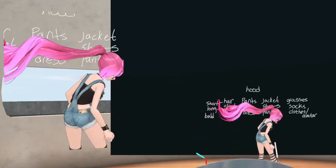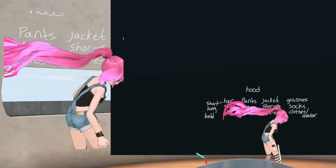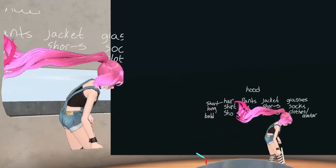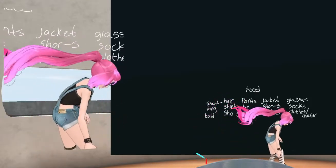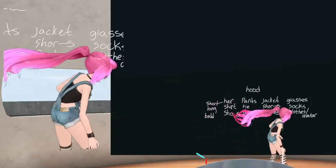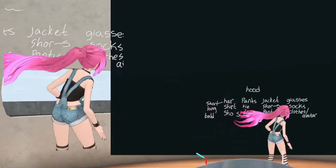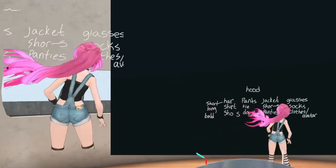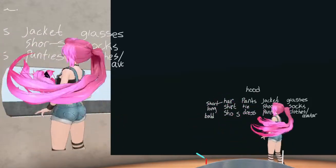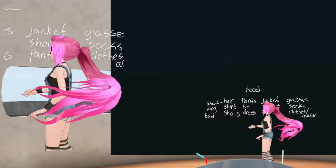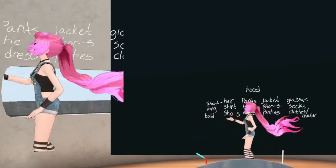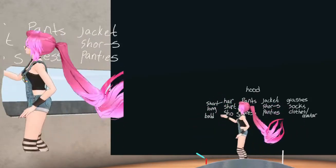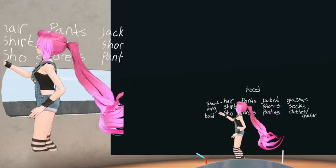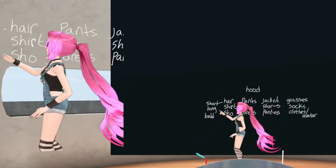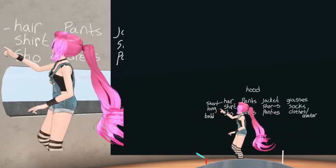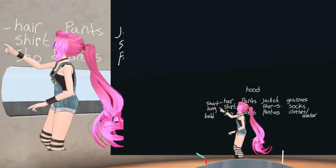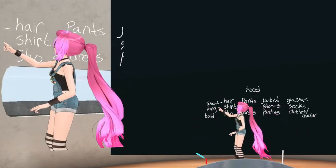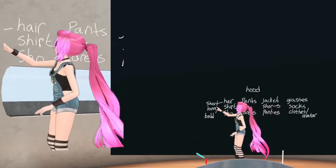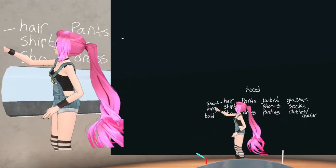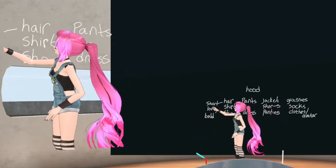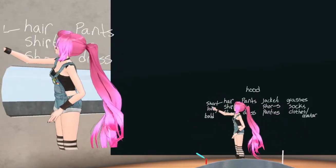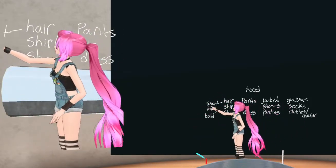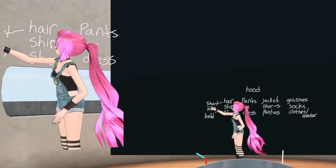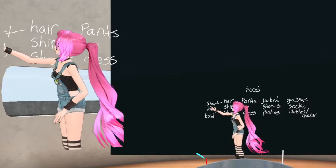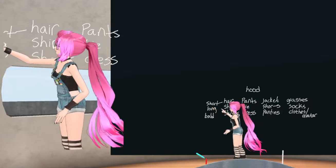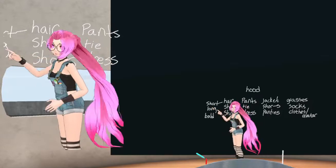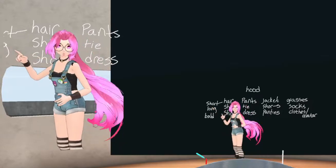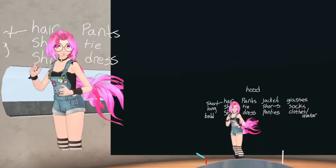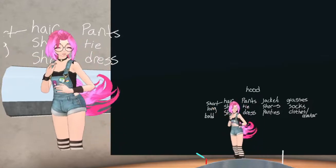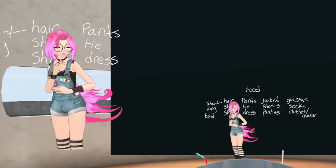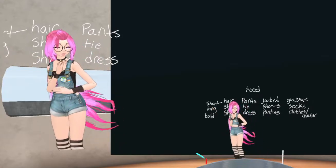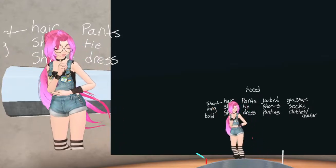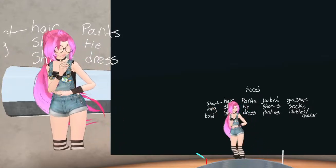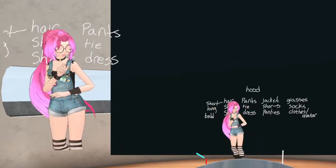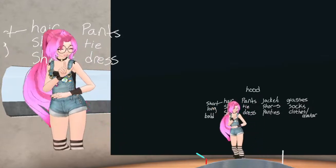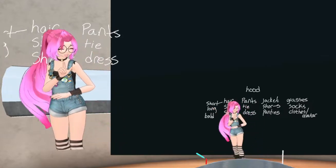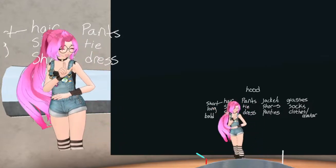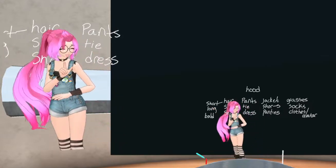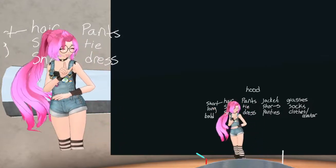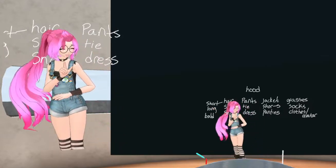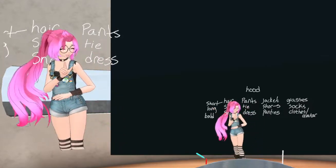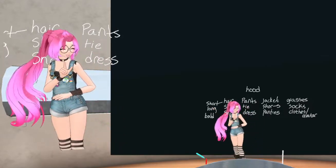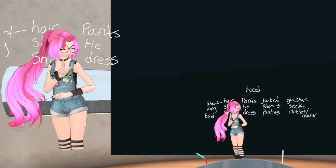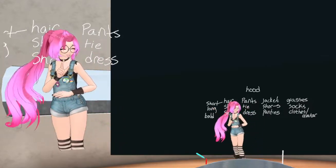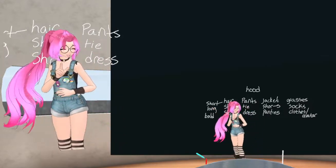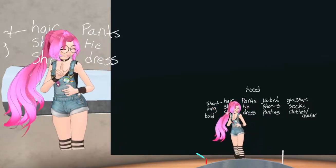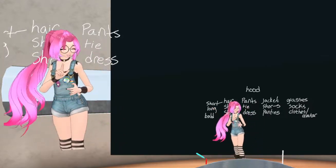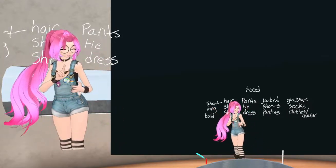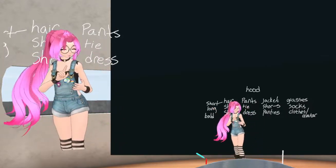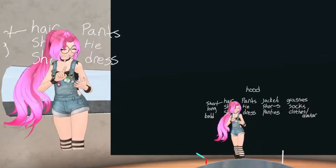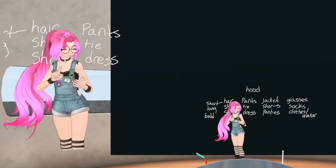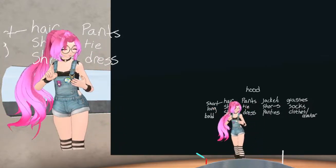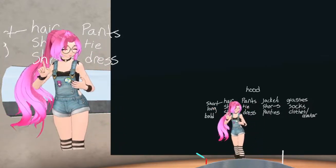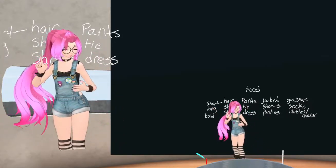Good question. So if I want to say short hair, who here was at my classifier lesson last